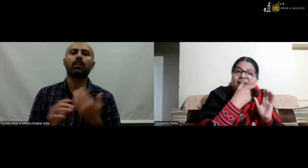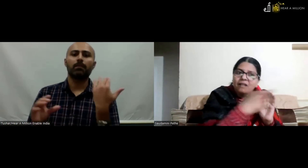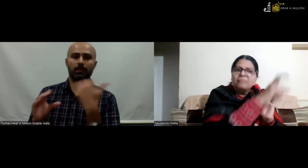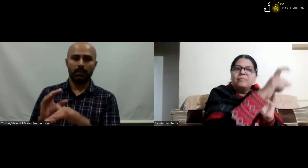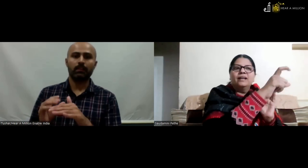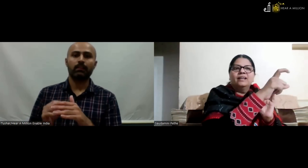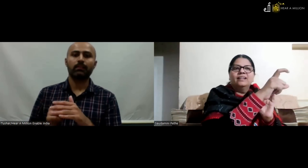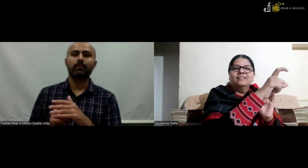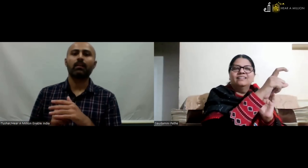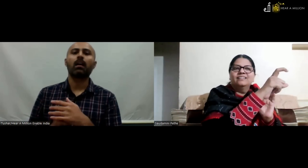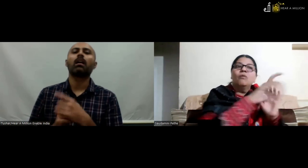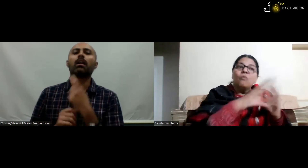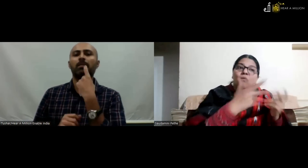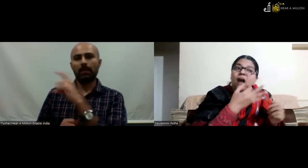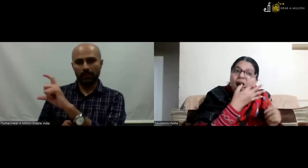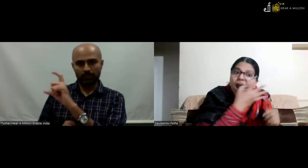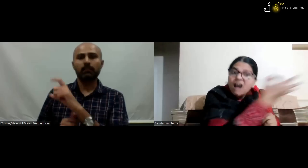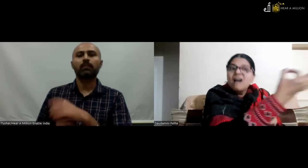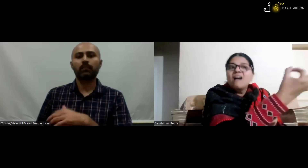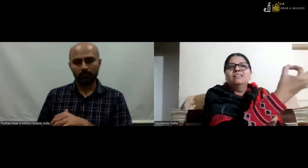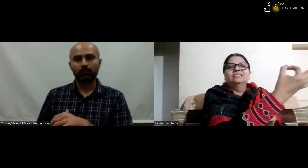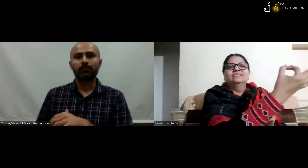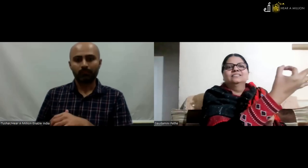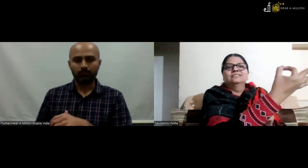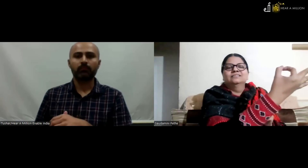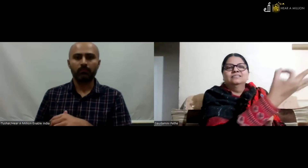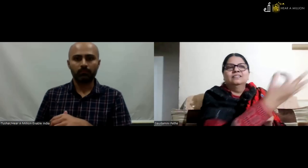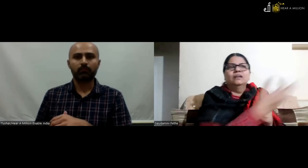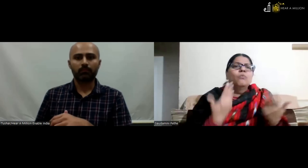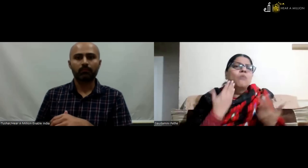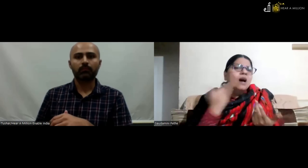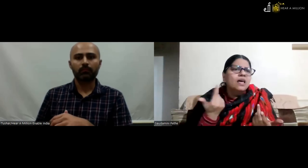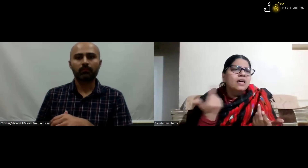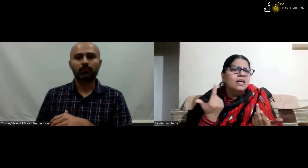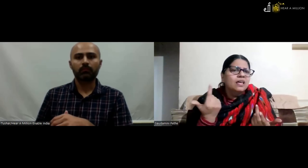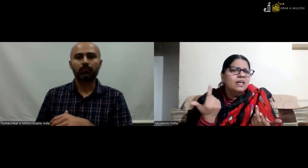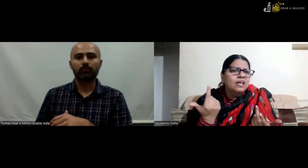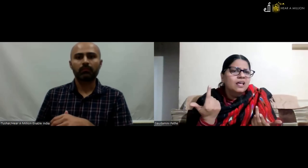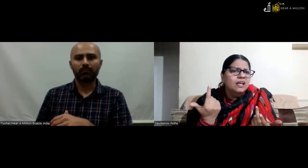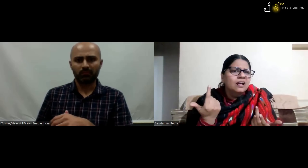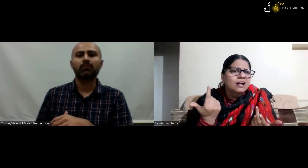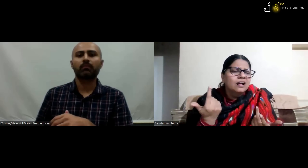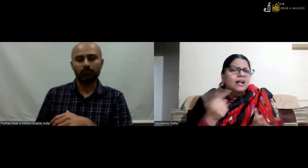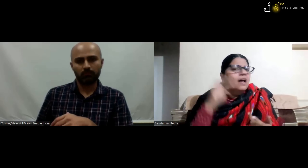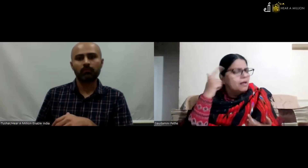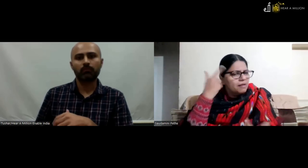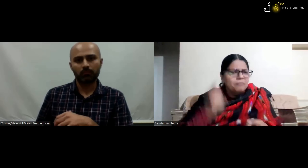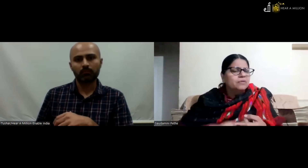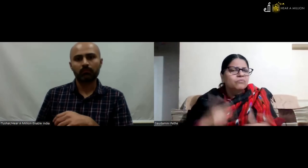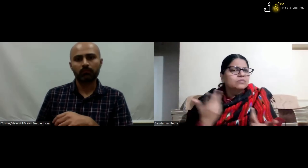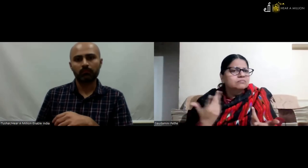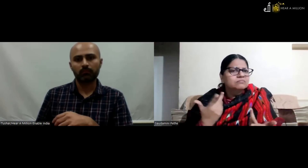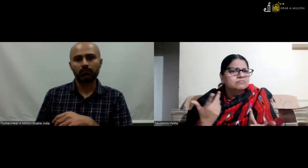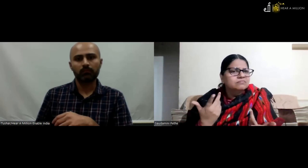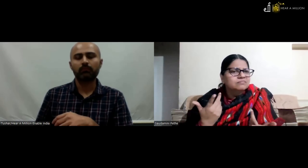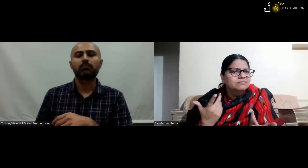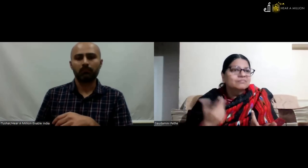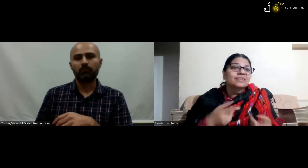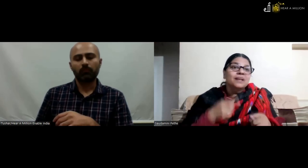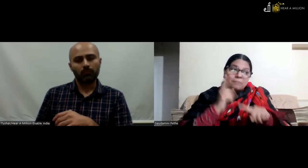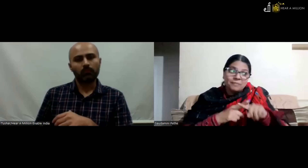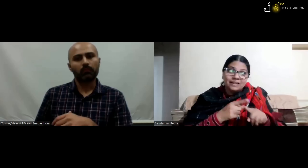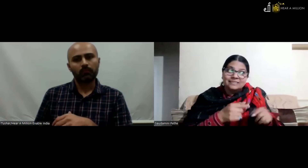experience and they are complaining, that would going to make a bigger impact. We would be asking why we have been